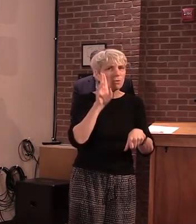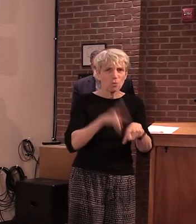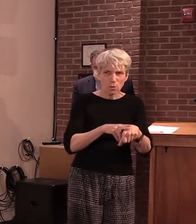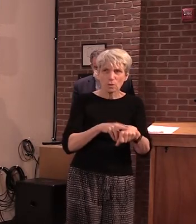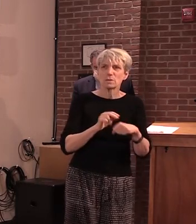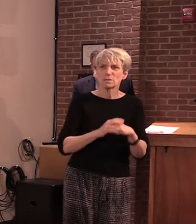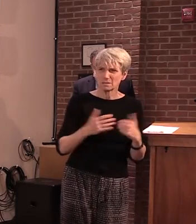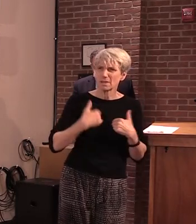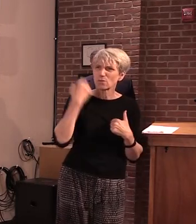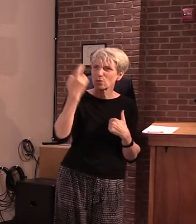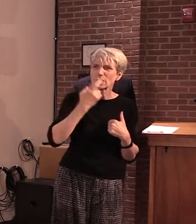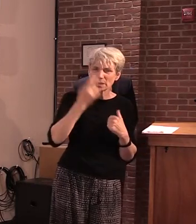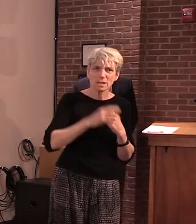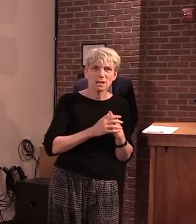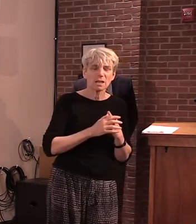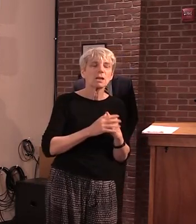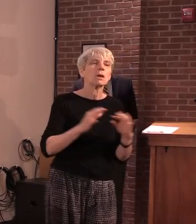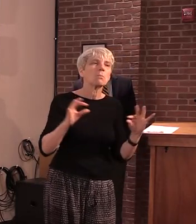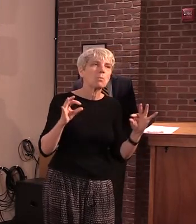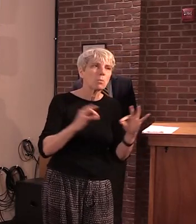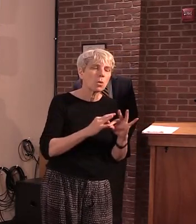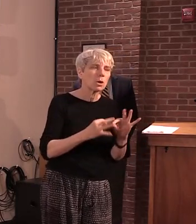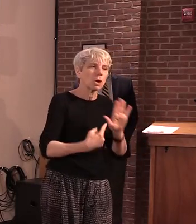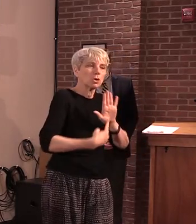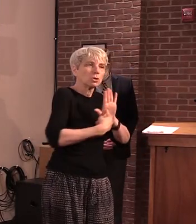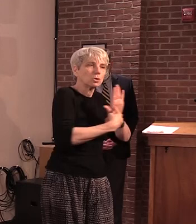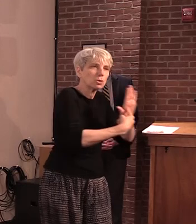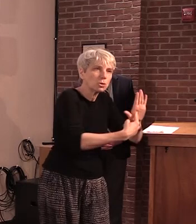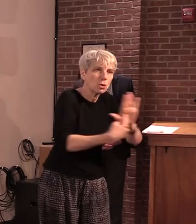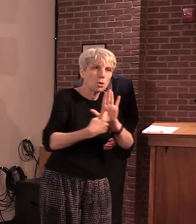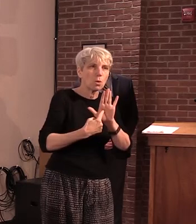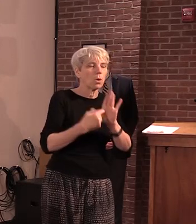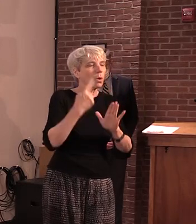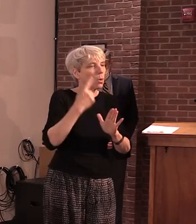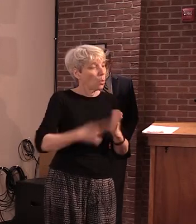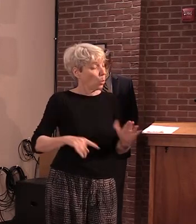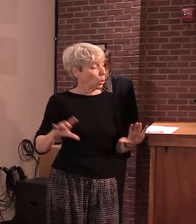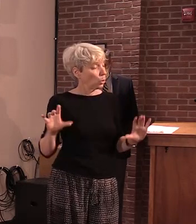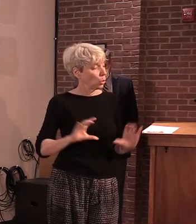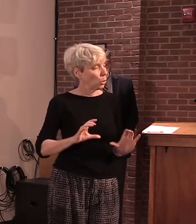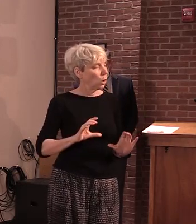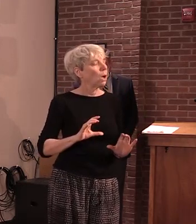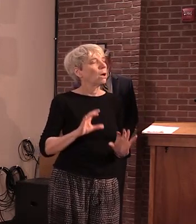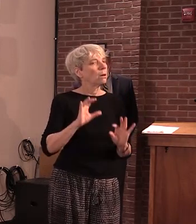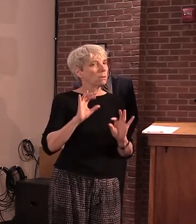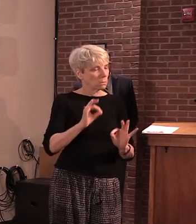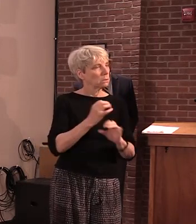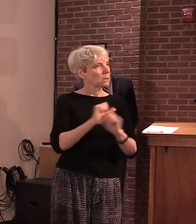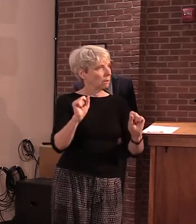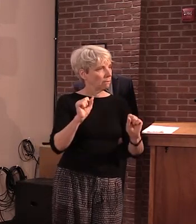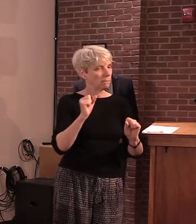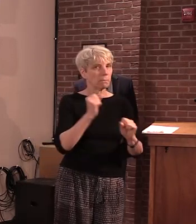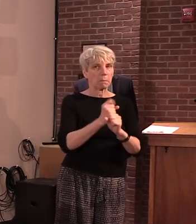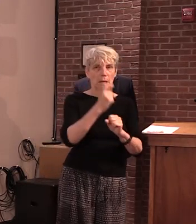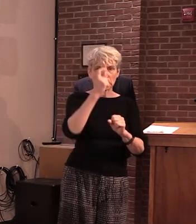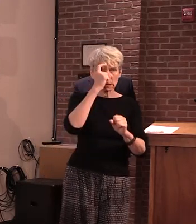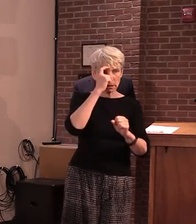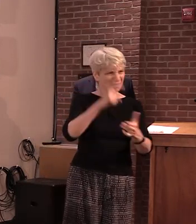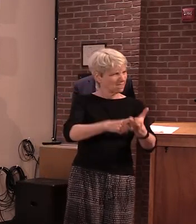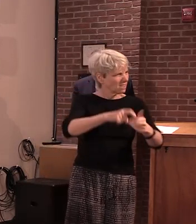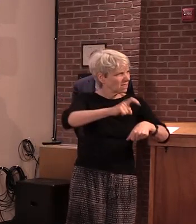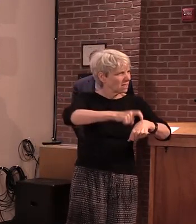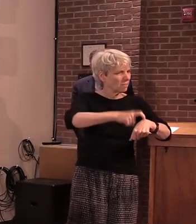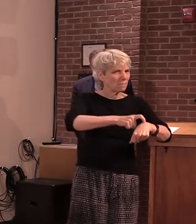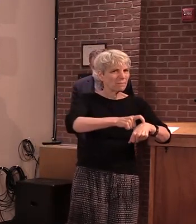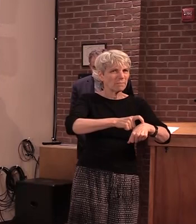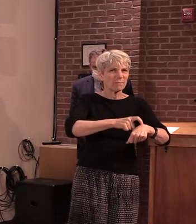Convincing and showing that what we're doing makes sense, I think takes a little bit of time. And that's why we've given this